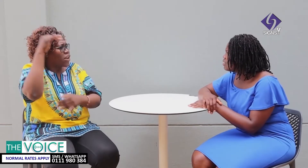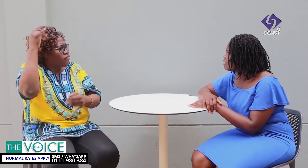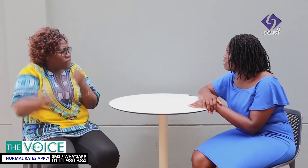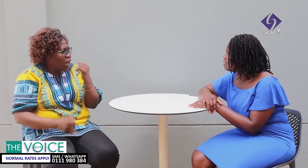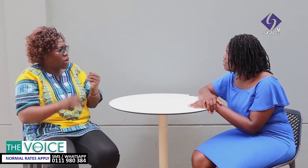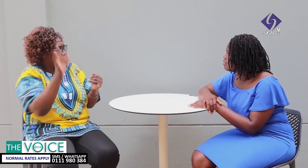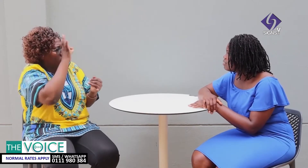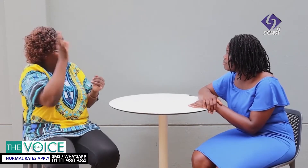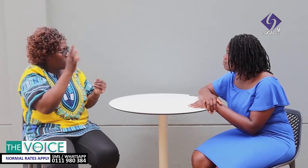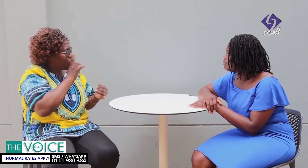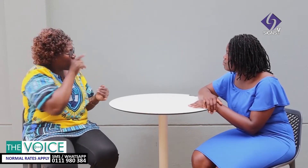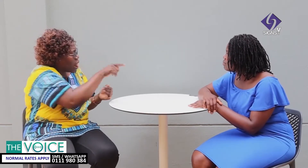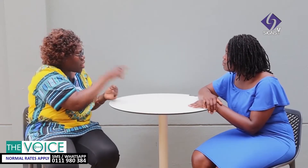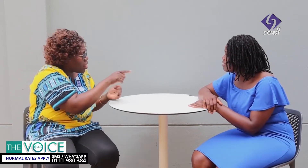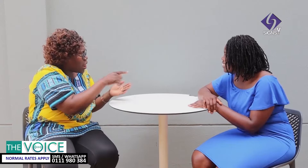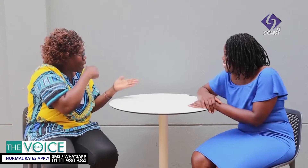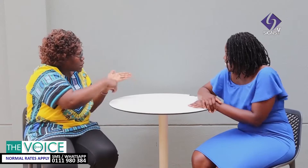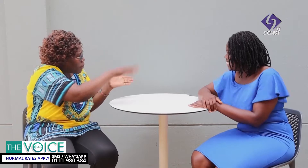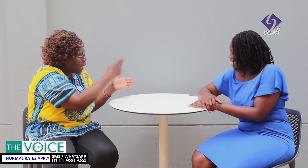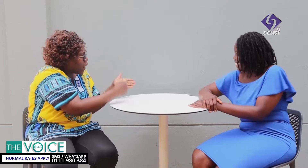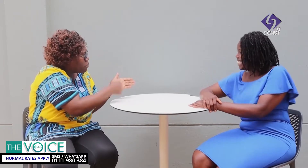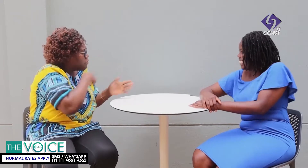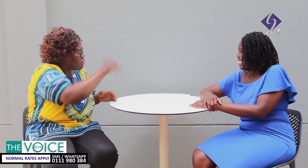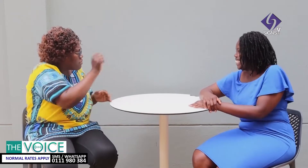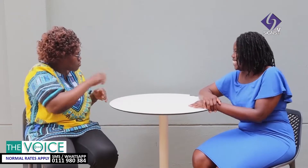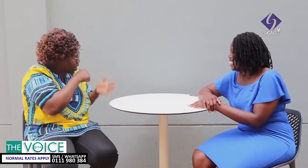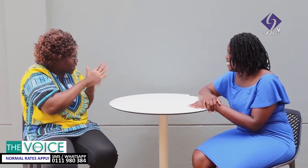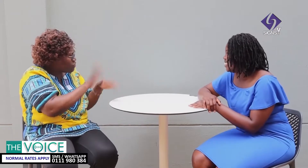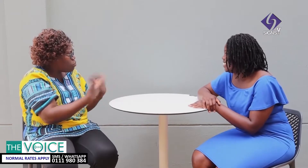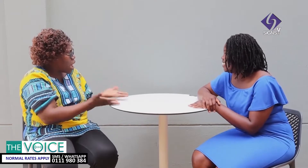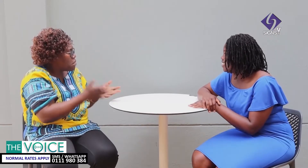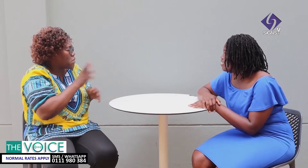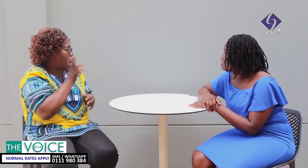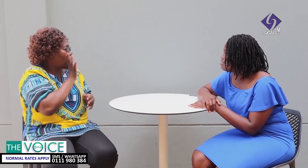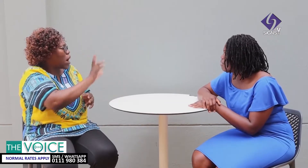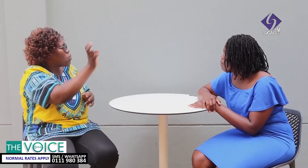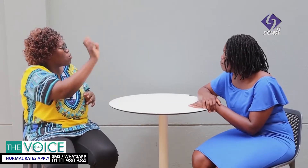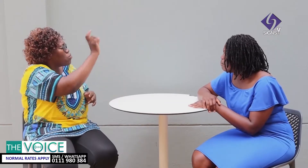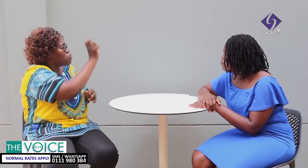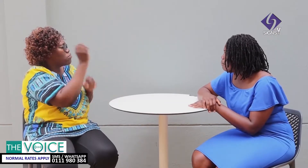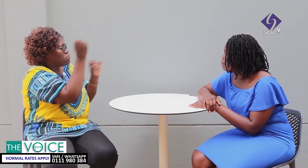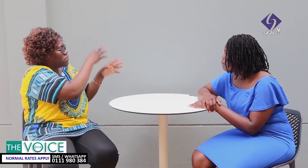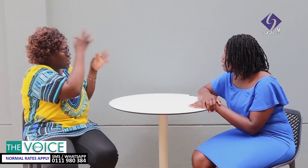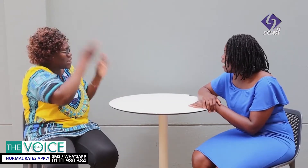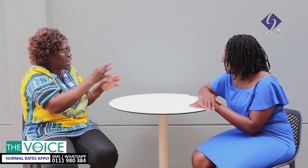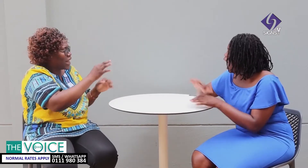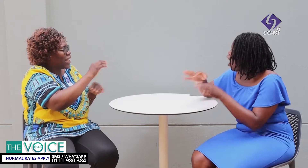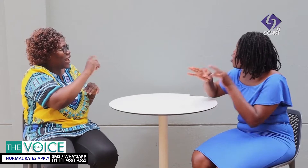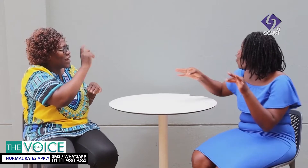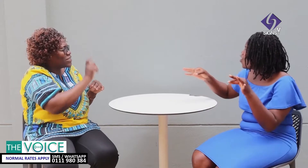And he was ready to take the cross to carry msalaba yangu at this time until everything will change. So I stayed there